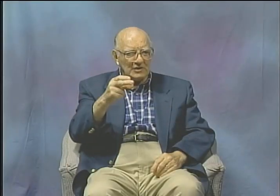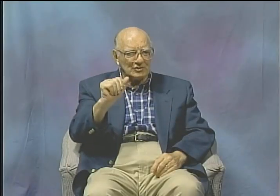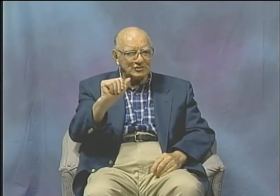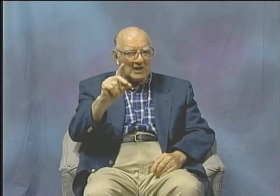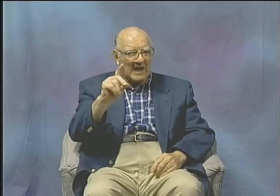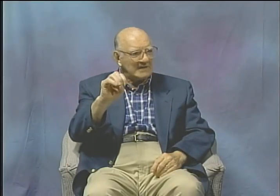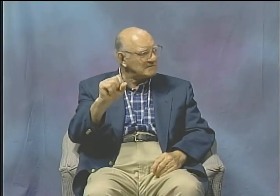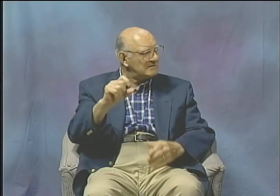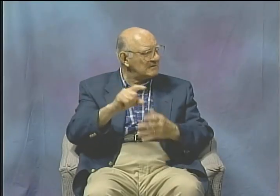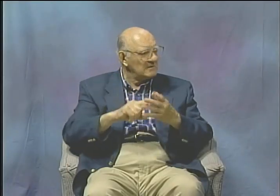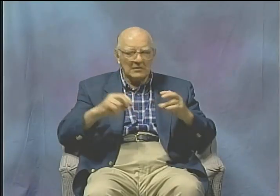sides.